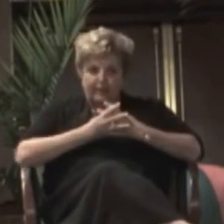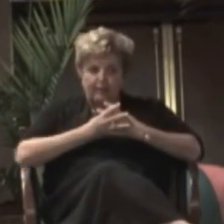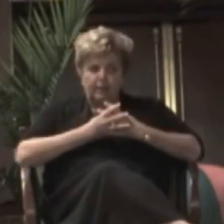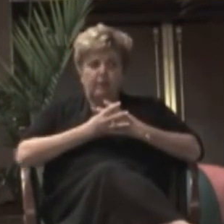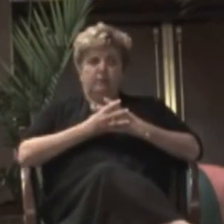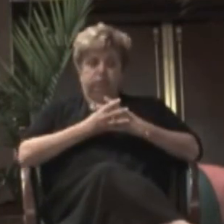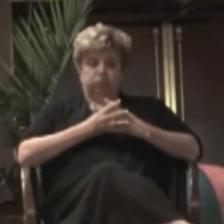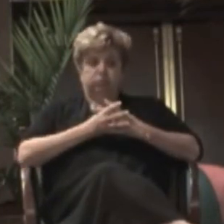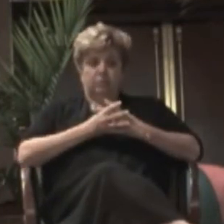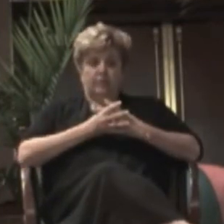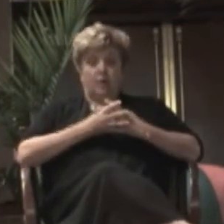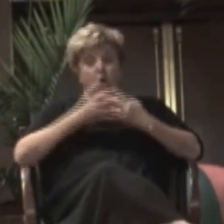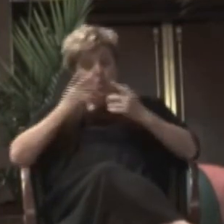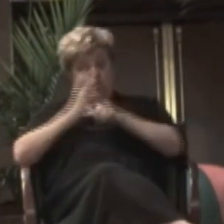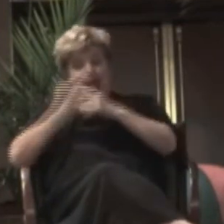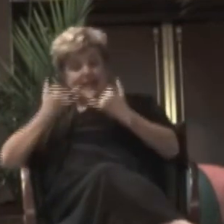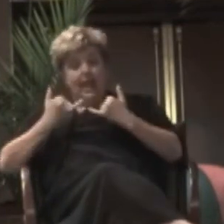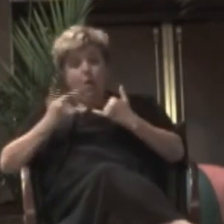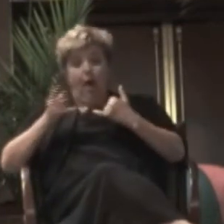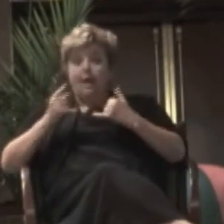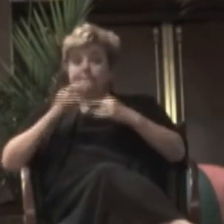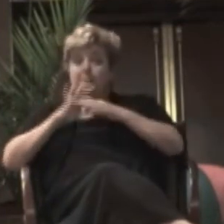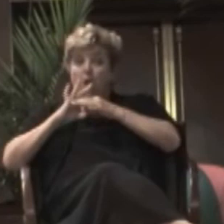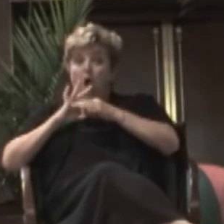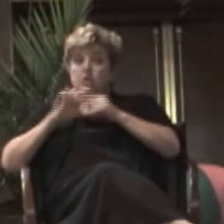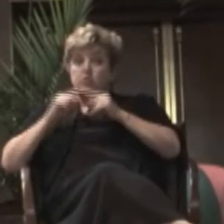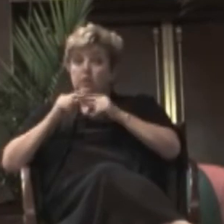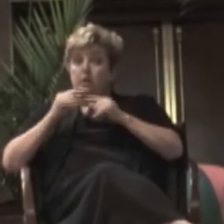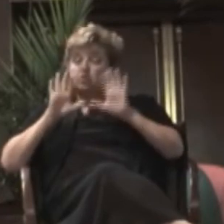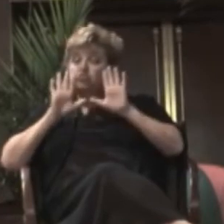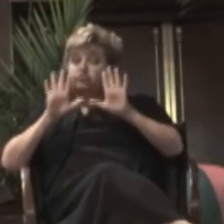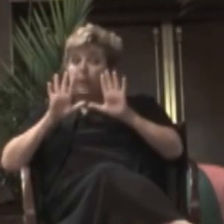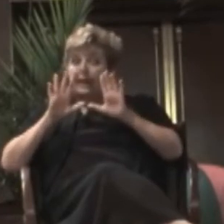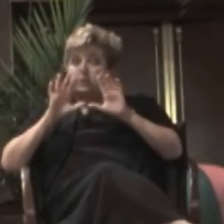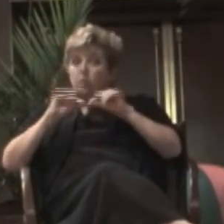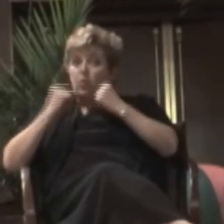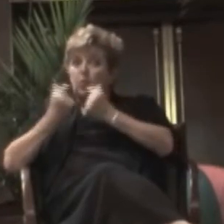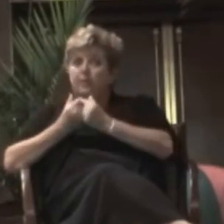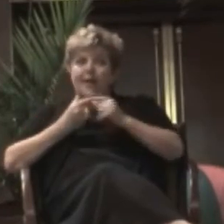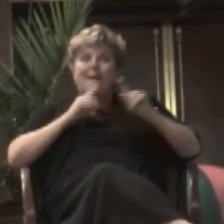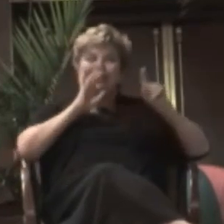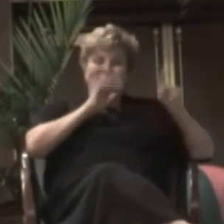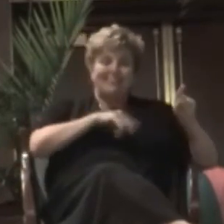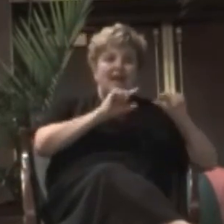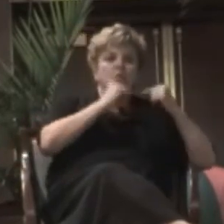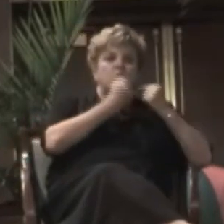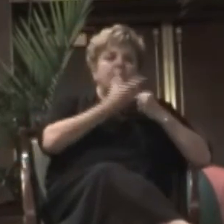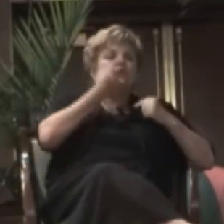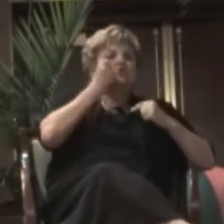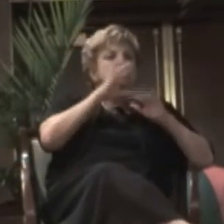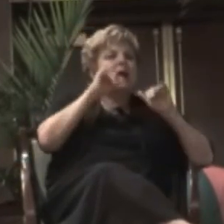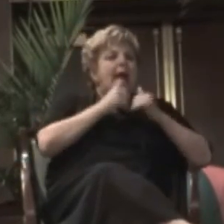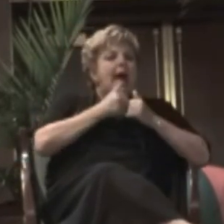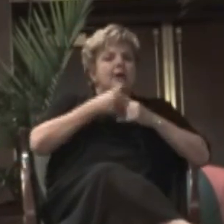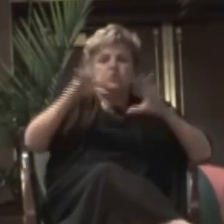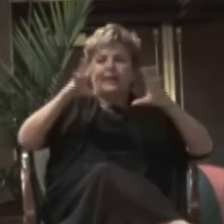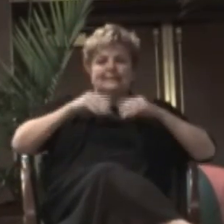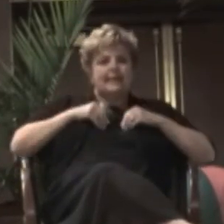three legacy group. But this was a group that understood about how to greet new people coming into a program, how to get them influenced in the